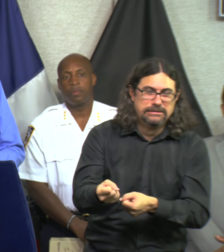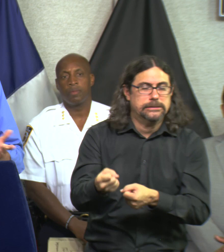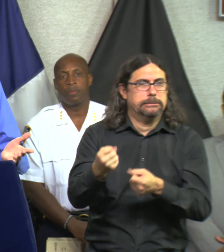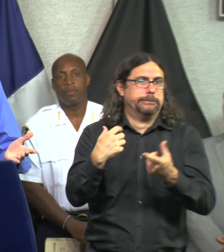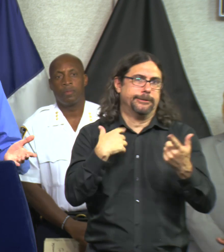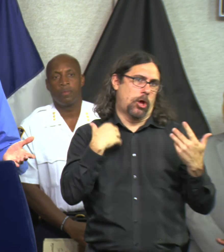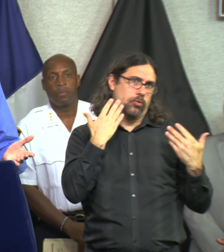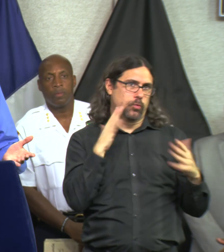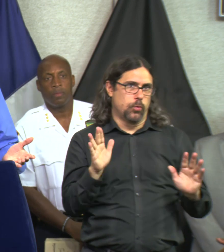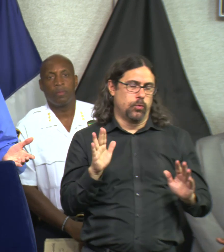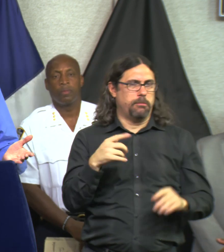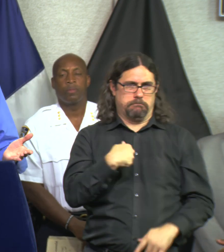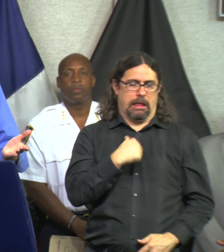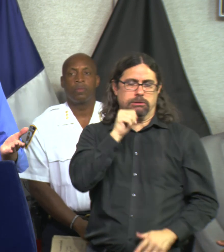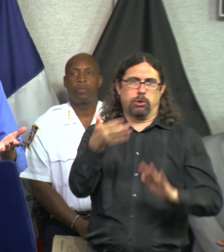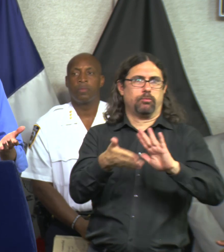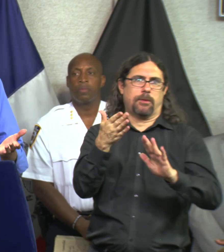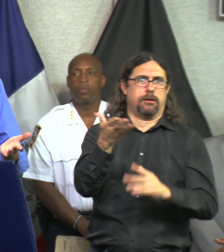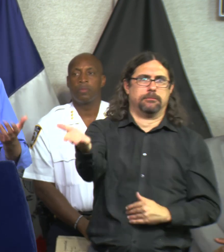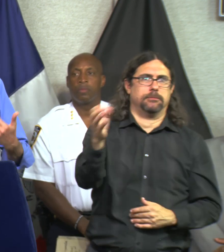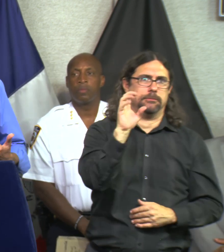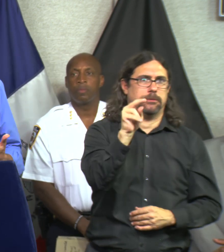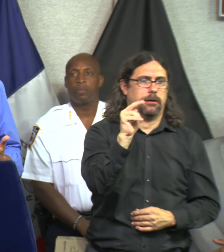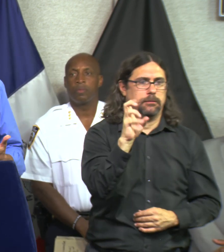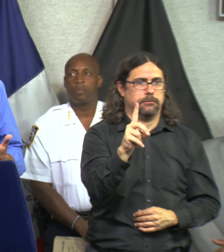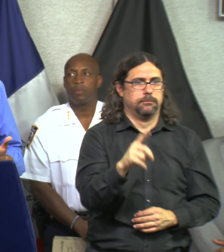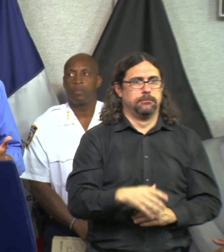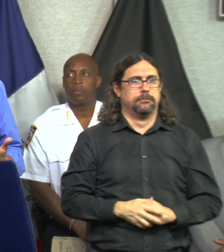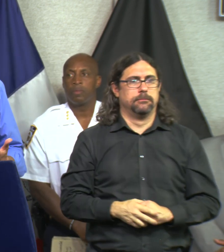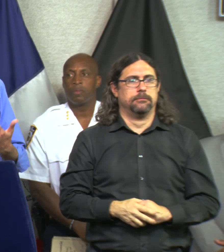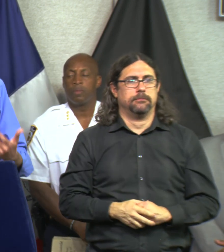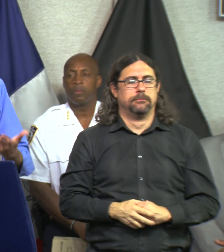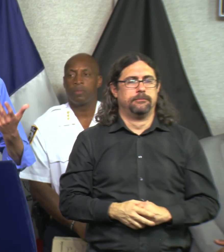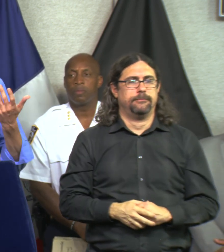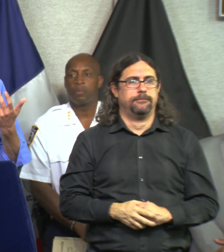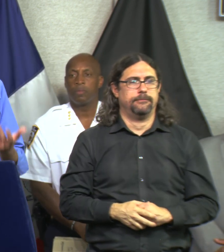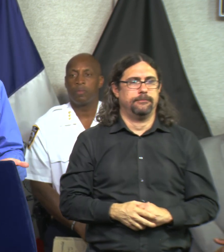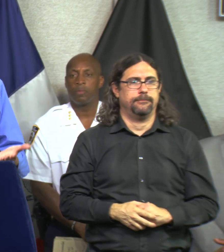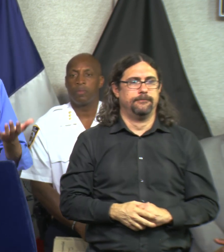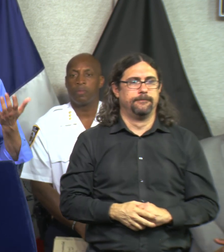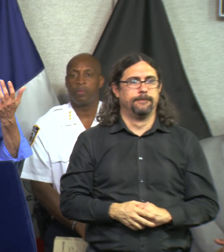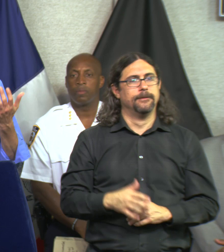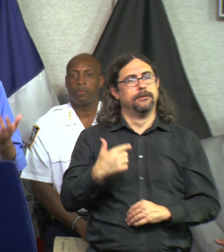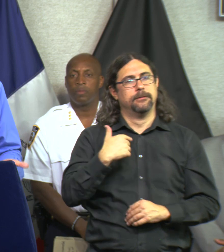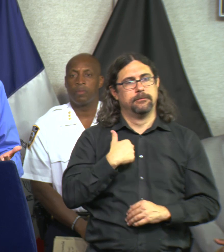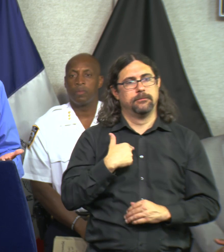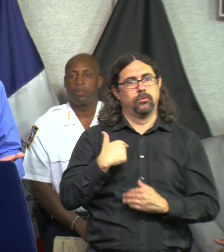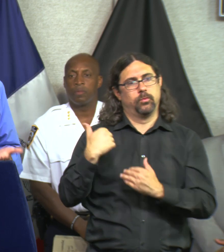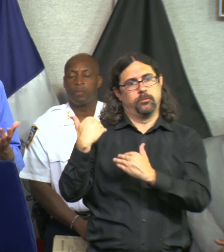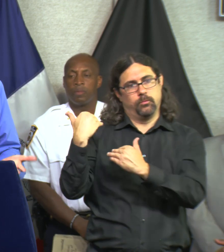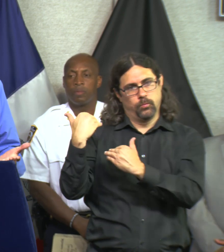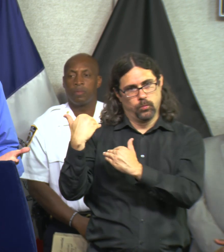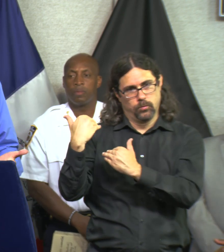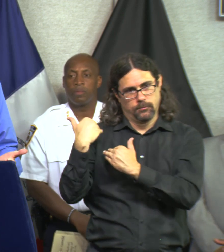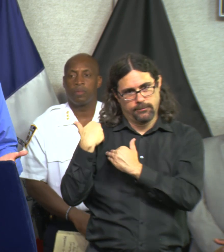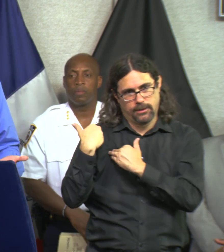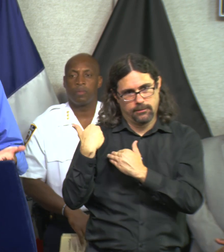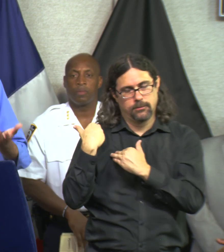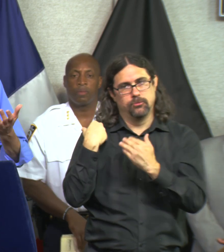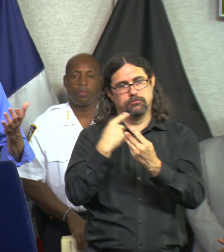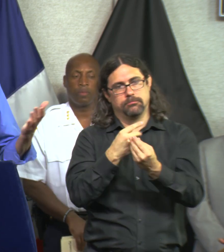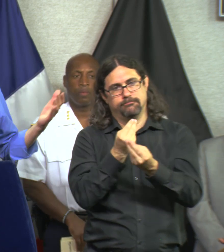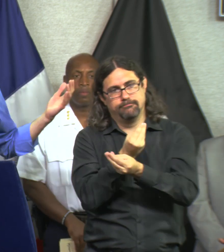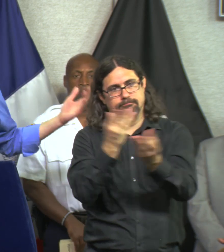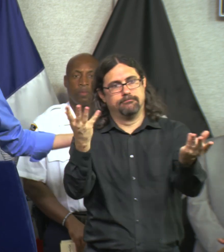very openly to the president of Con Ed, I am responsible to give people as specific answers as possible all the time.